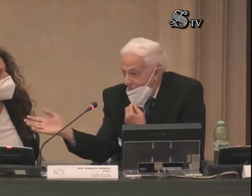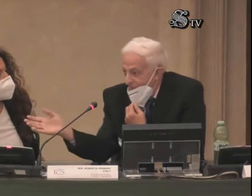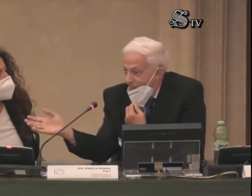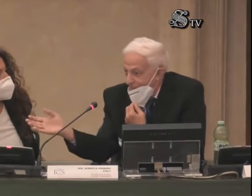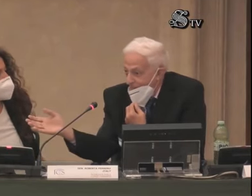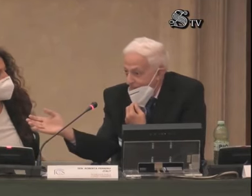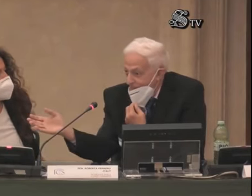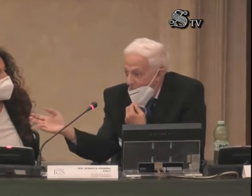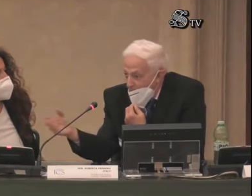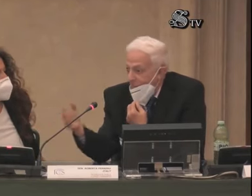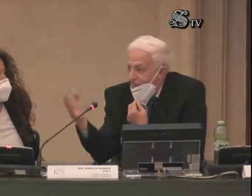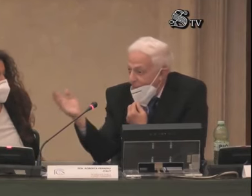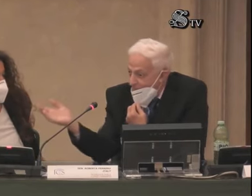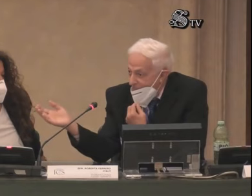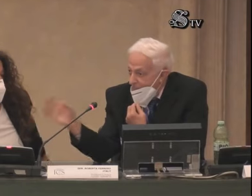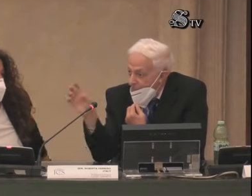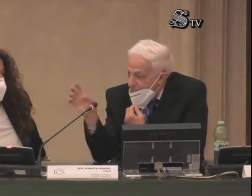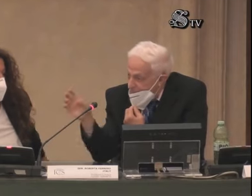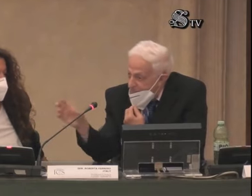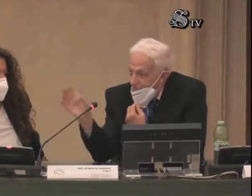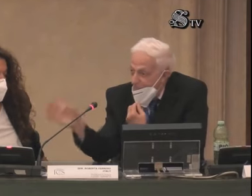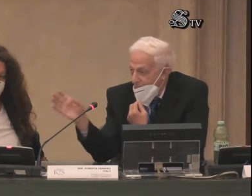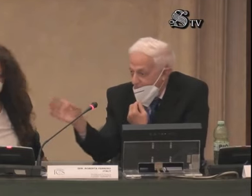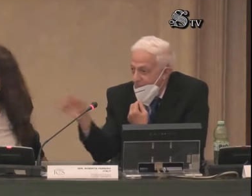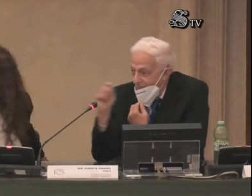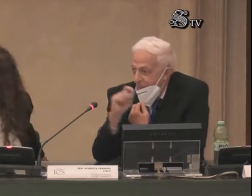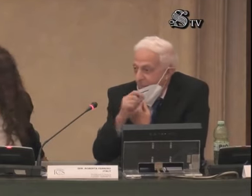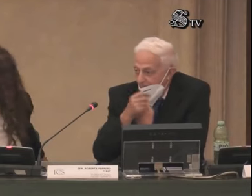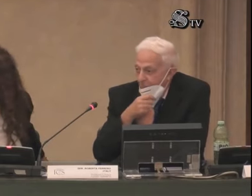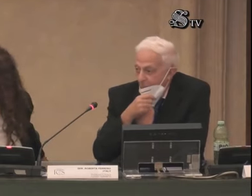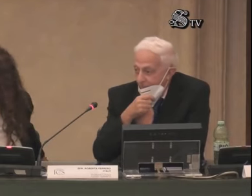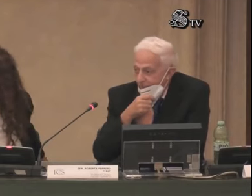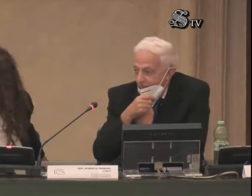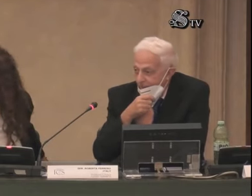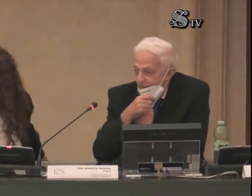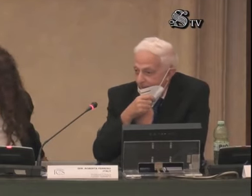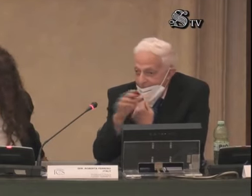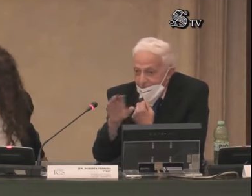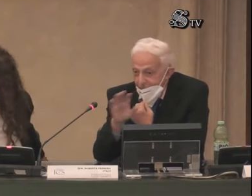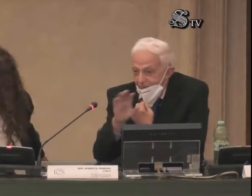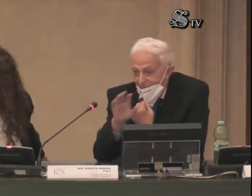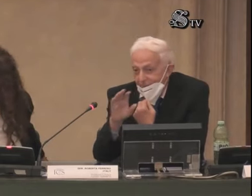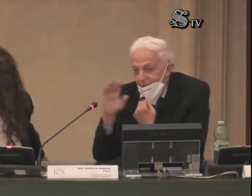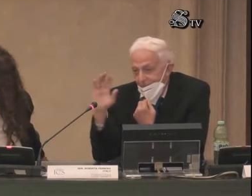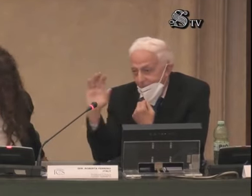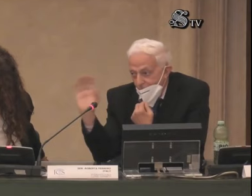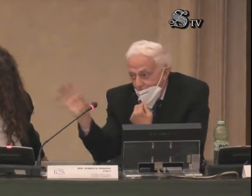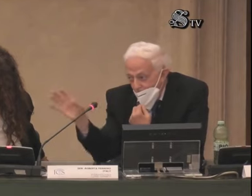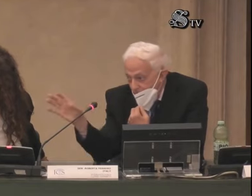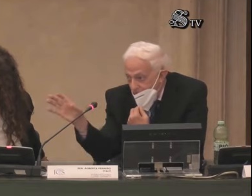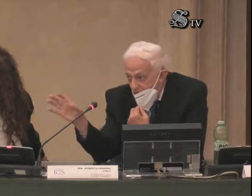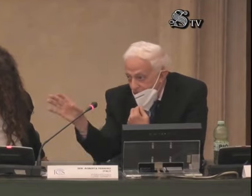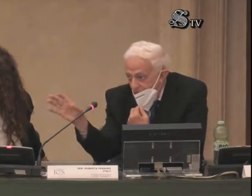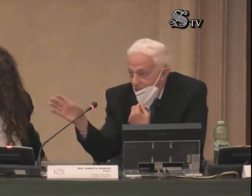metabolic syndrome after, or generic or specific metabolic syndrome on patient. This is very interesting